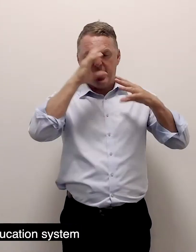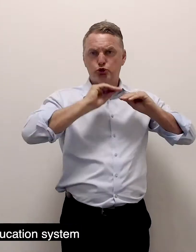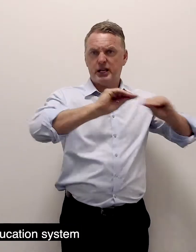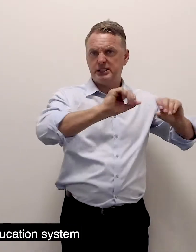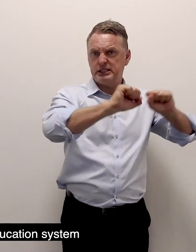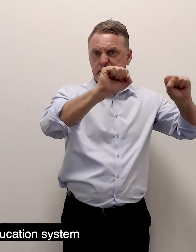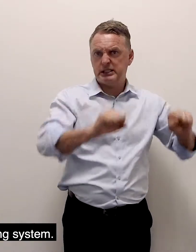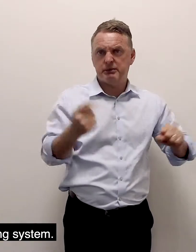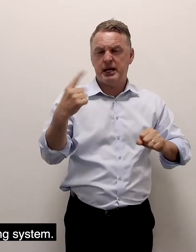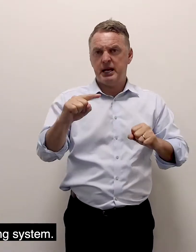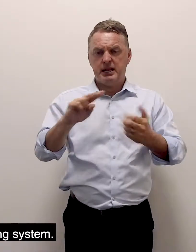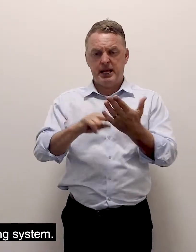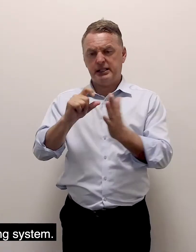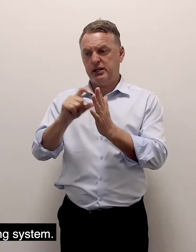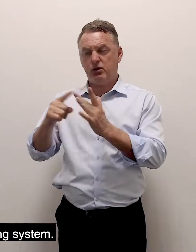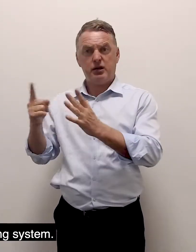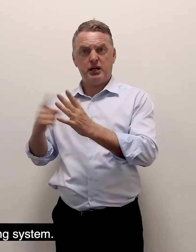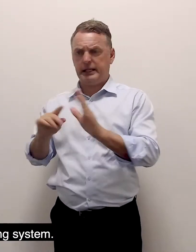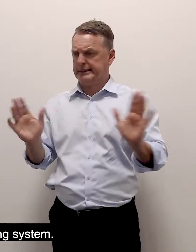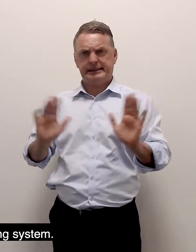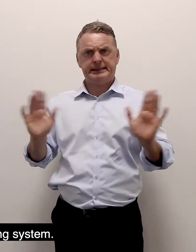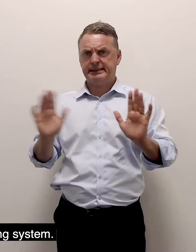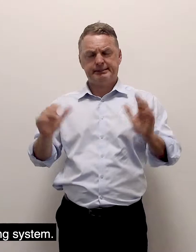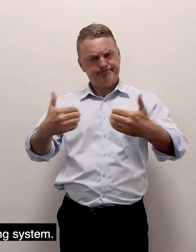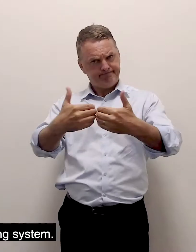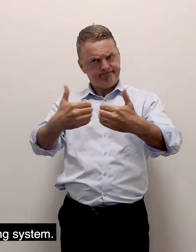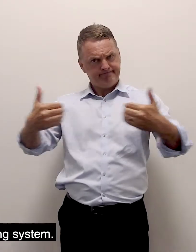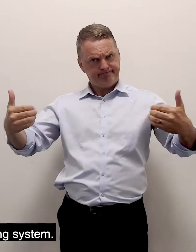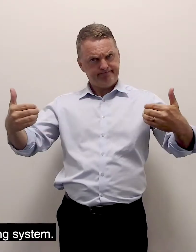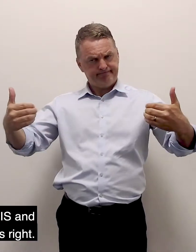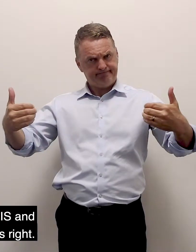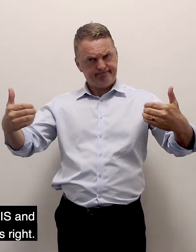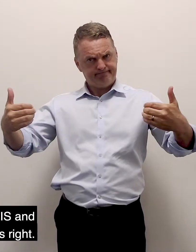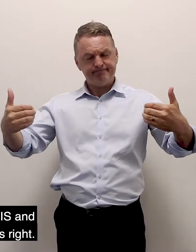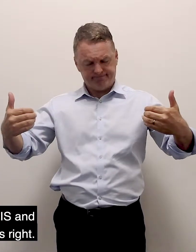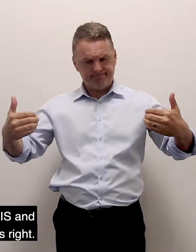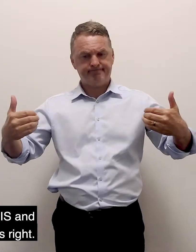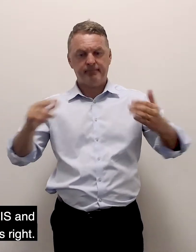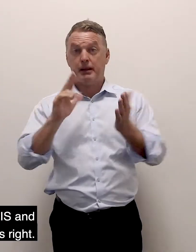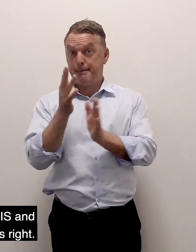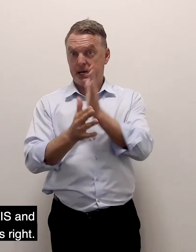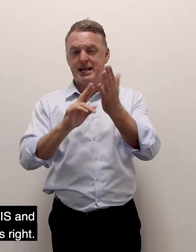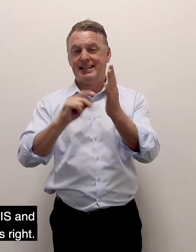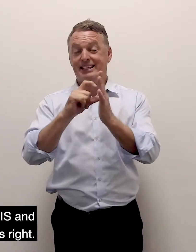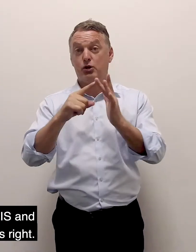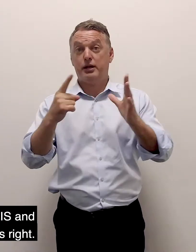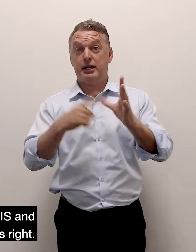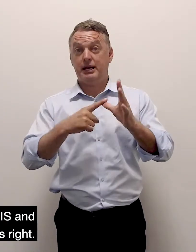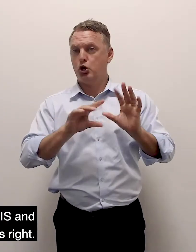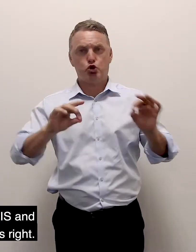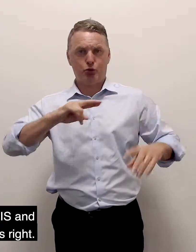the education system and the disability funding system. The NDIS and education, that's right.